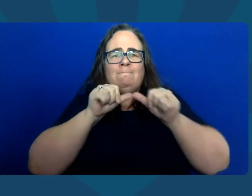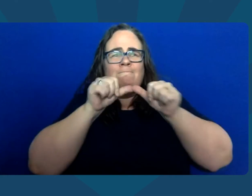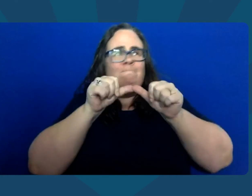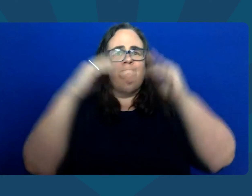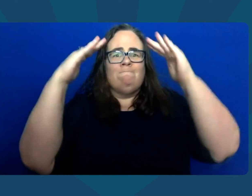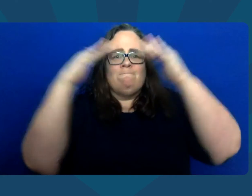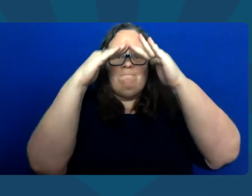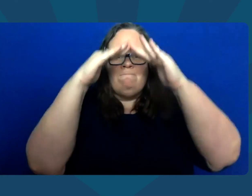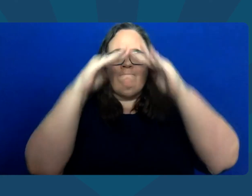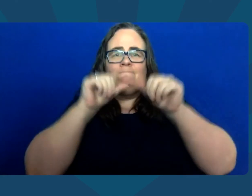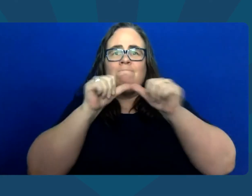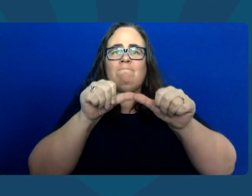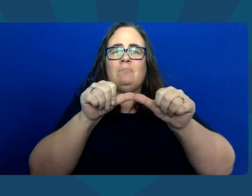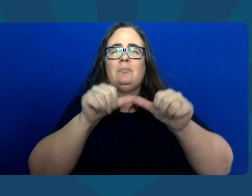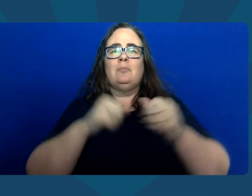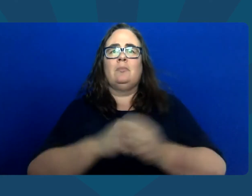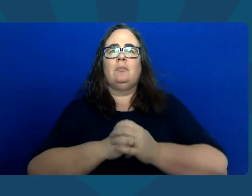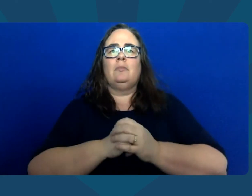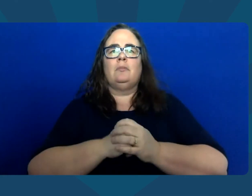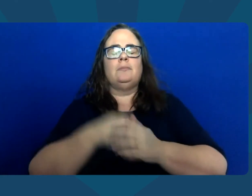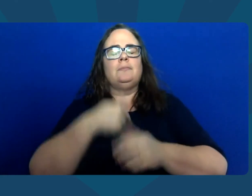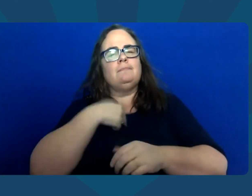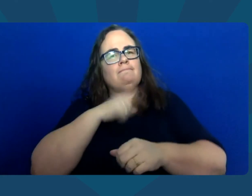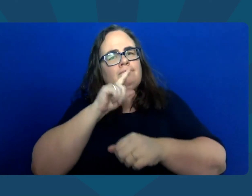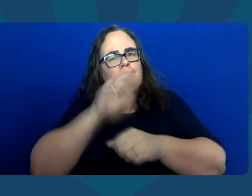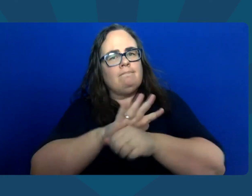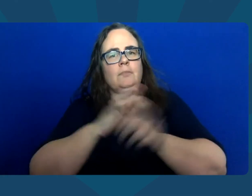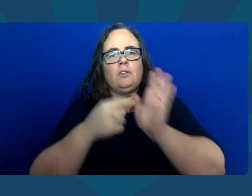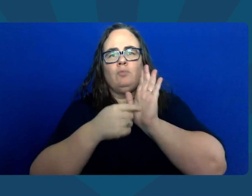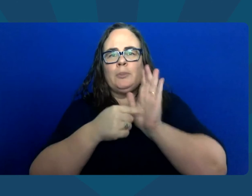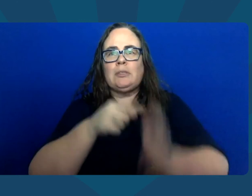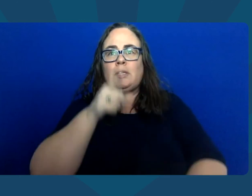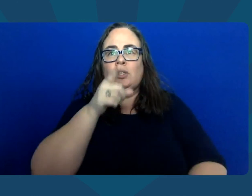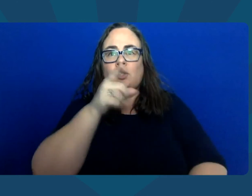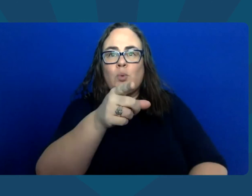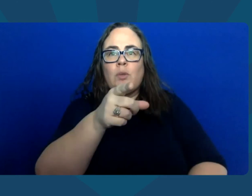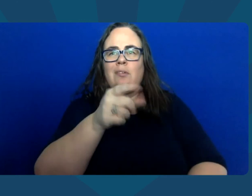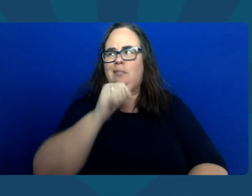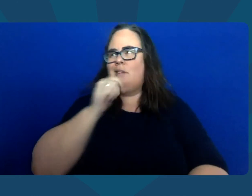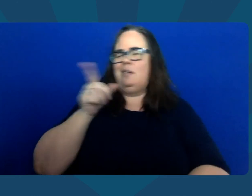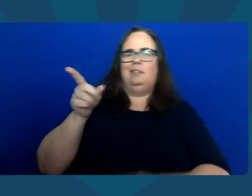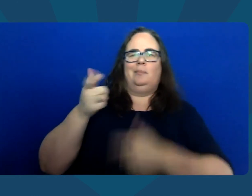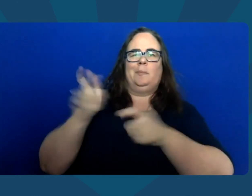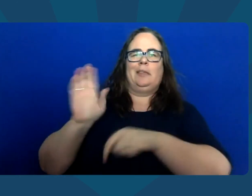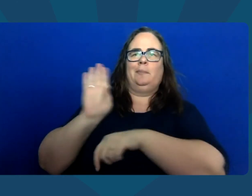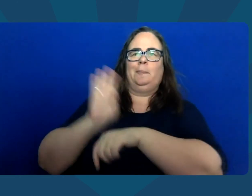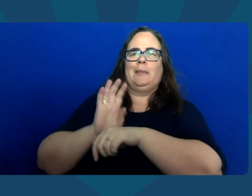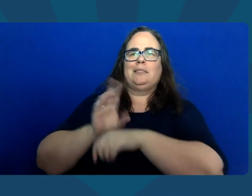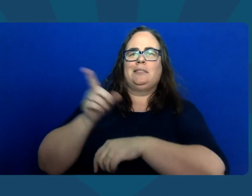put a roof over their heads. My covenant to you is to represent